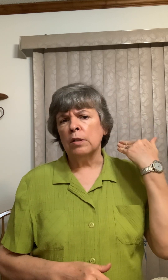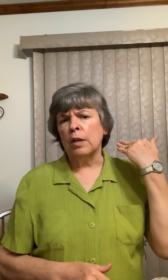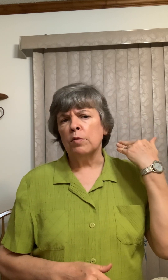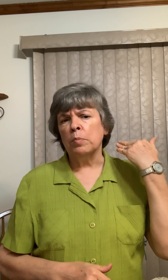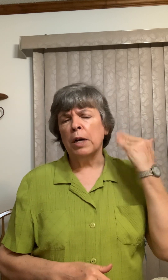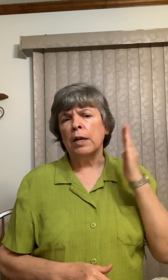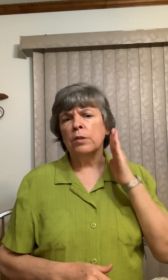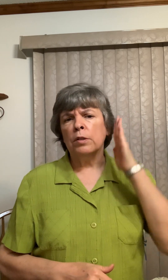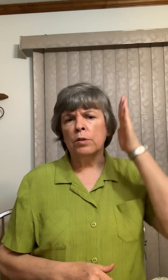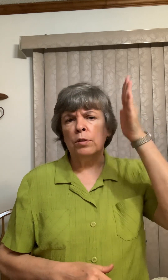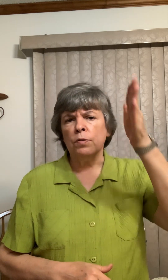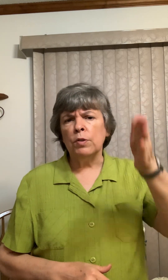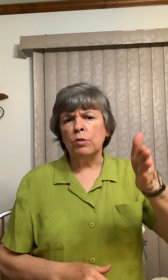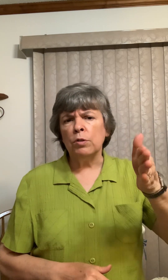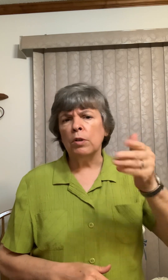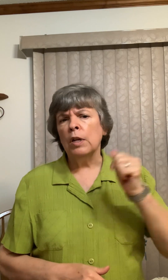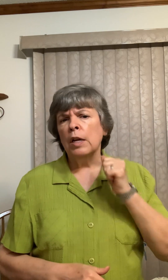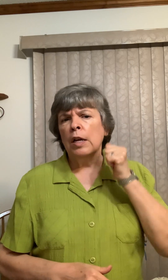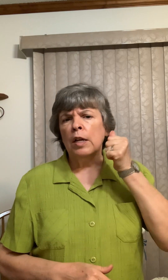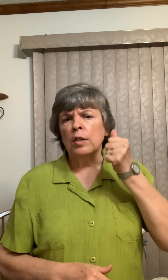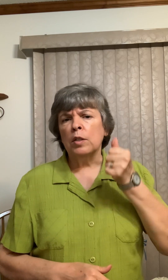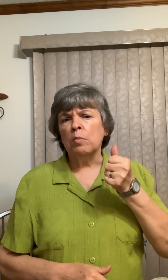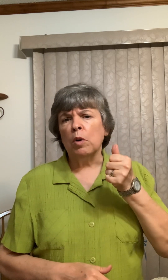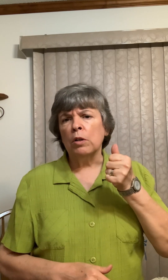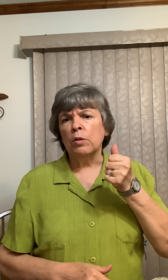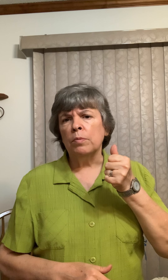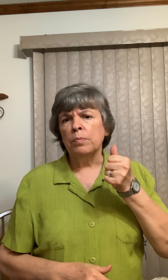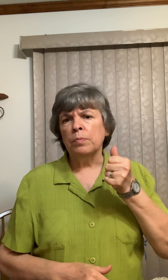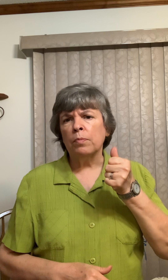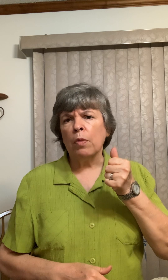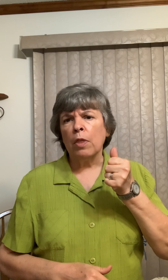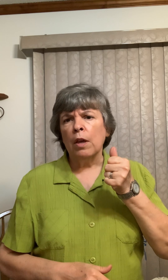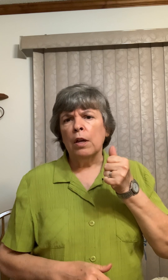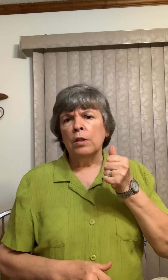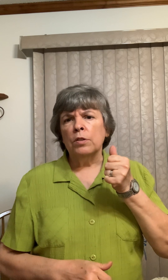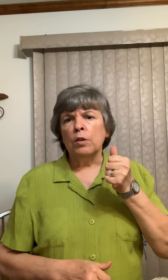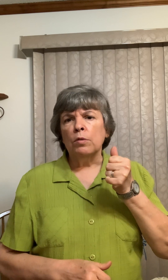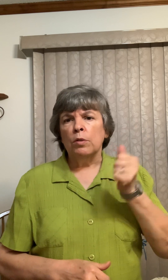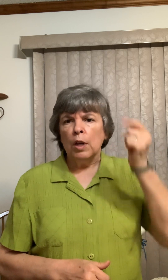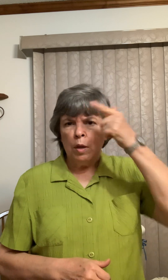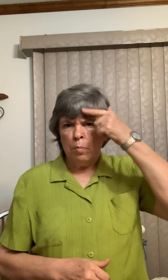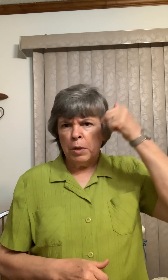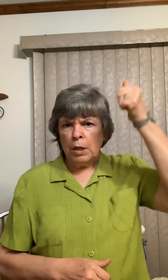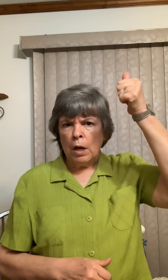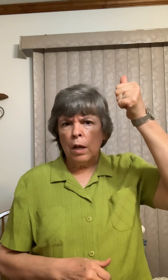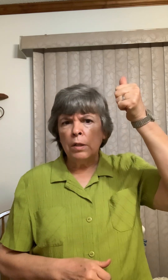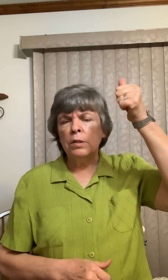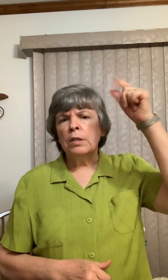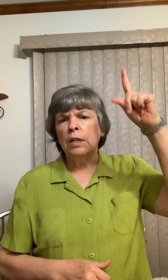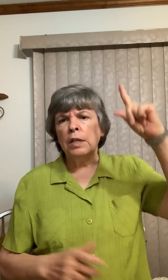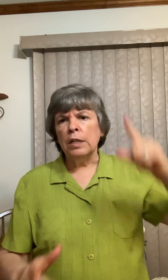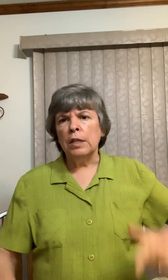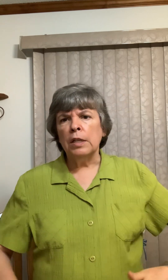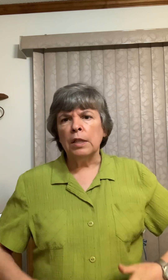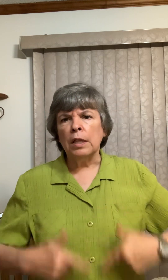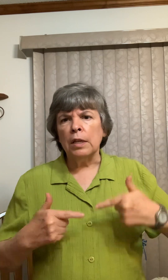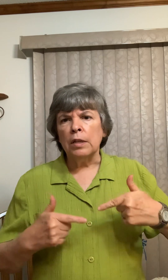for past, and this is future and tomorrow. So because he